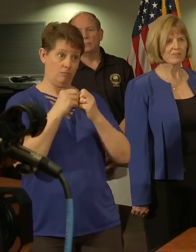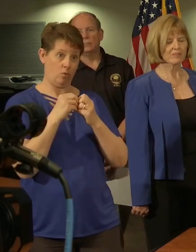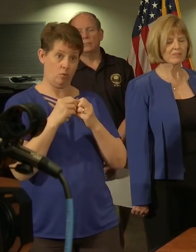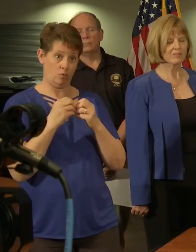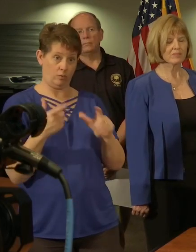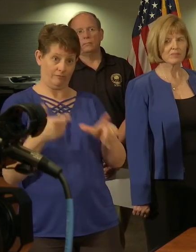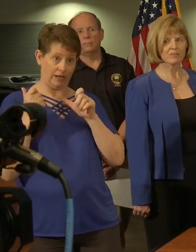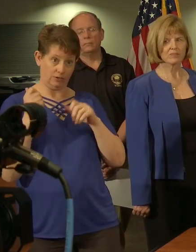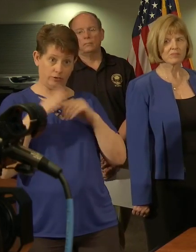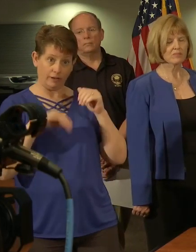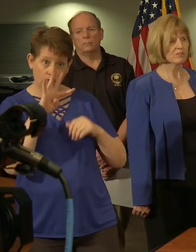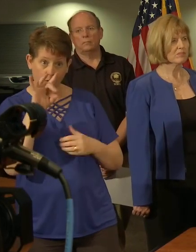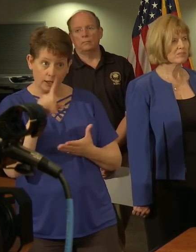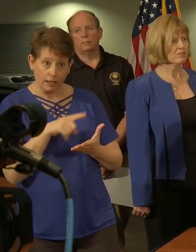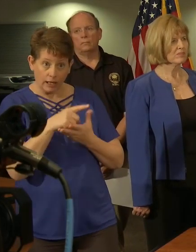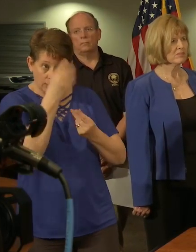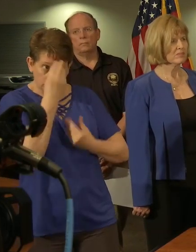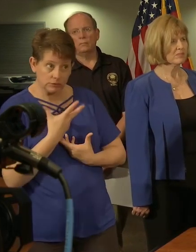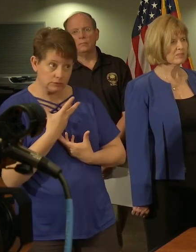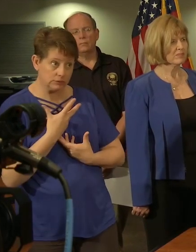or sooner than 48 hours?